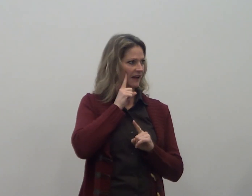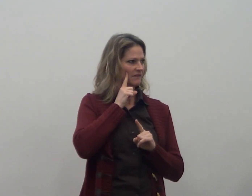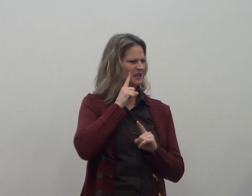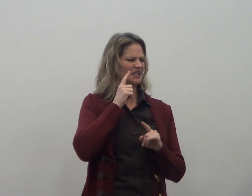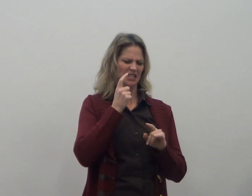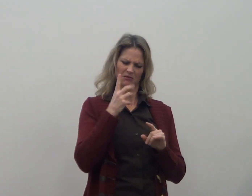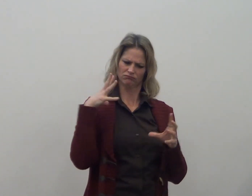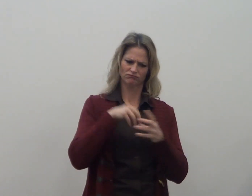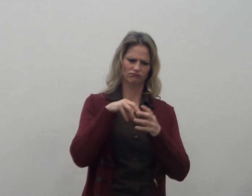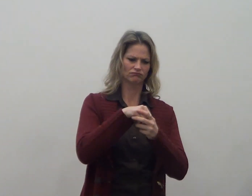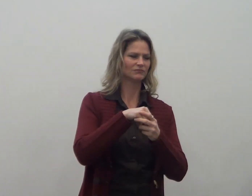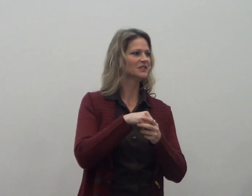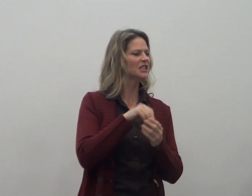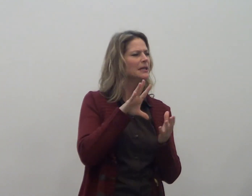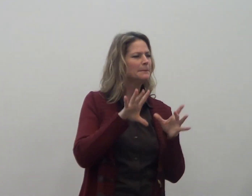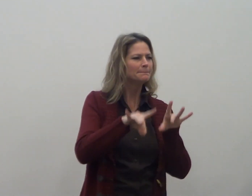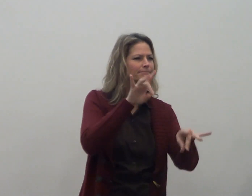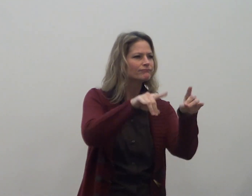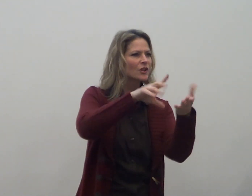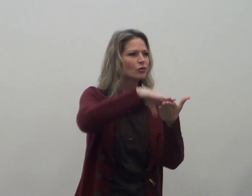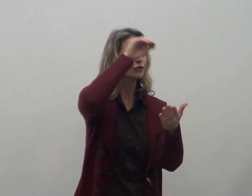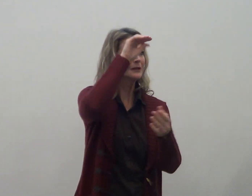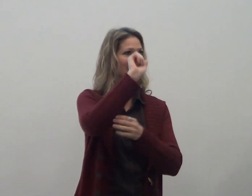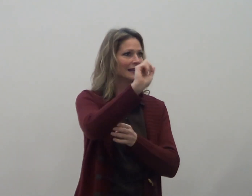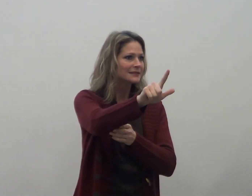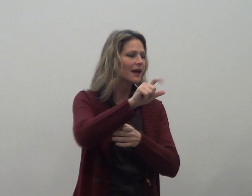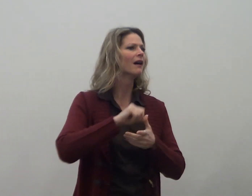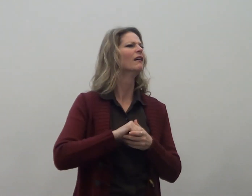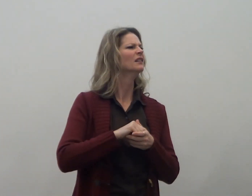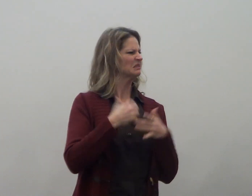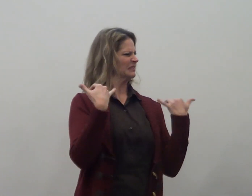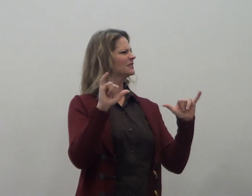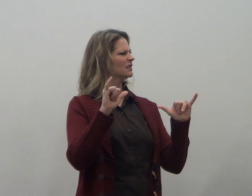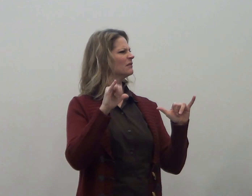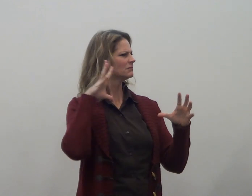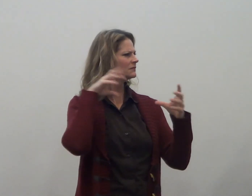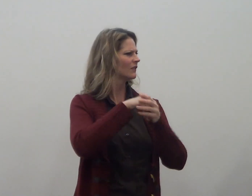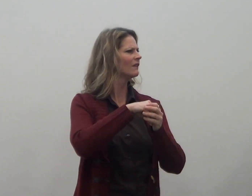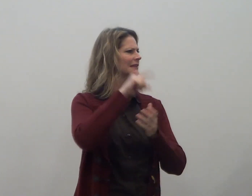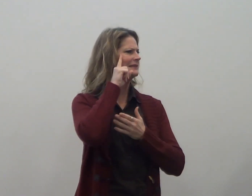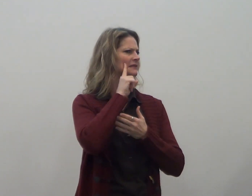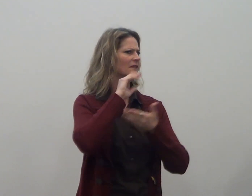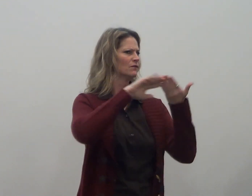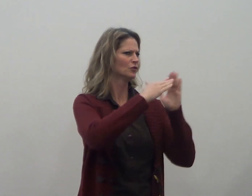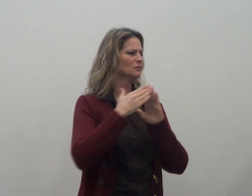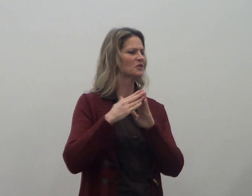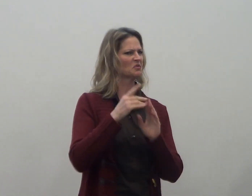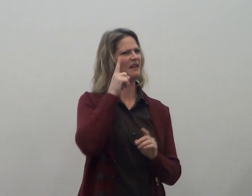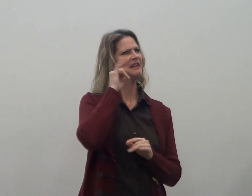ASL, and he still goes to deaf events, and it's still like a big part of who he is. And so I think that that's really, really